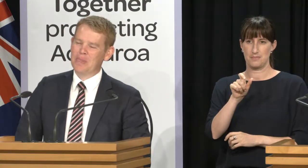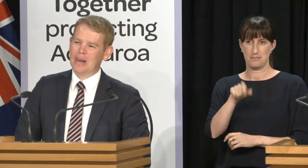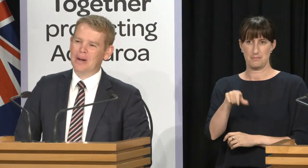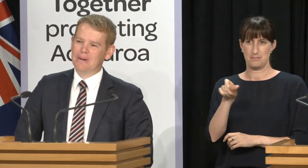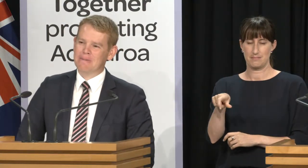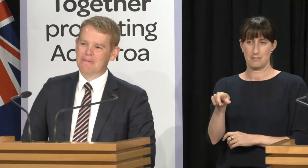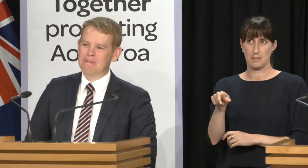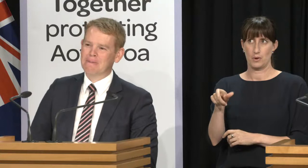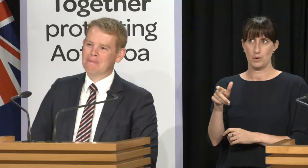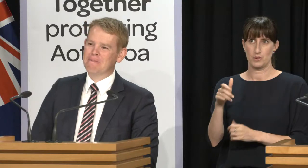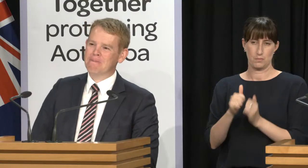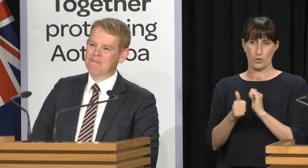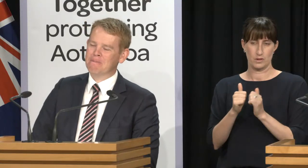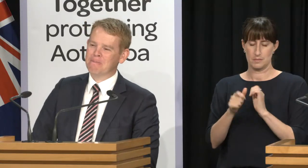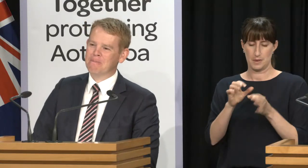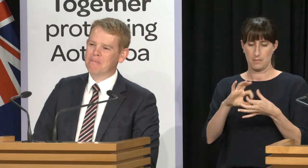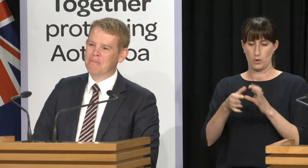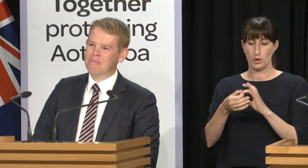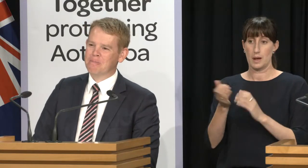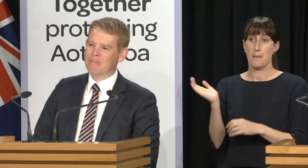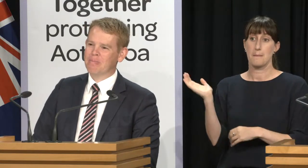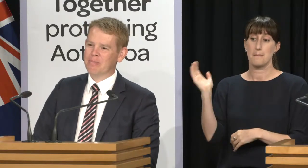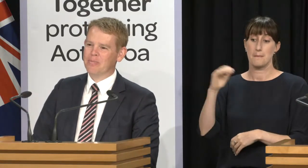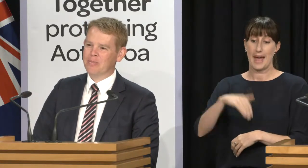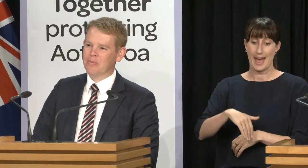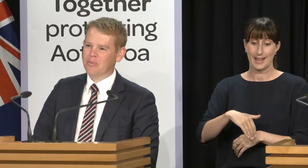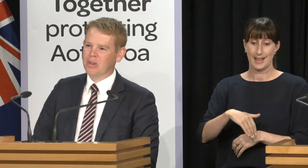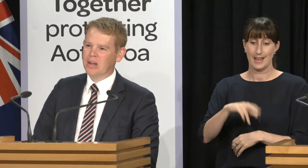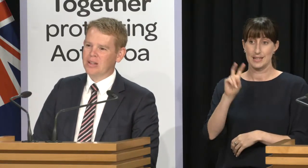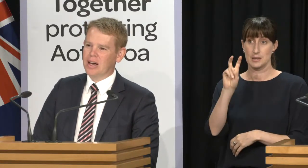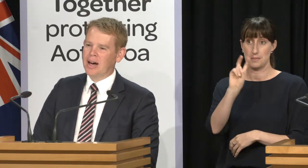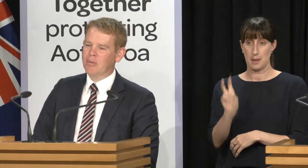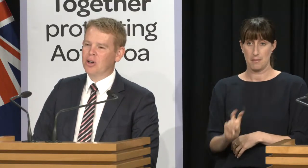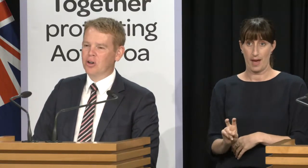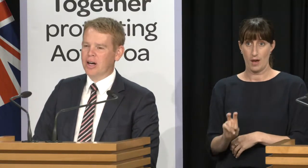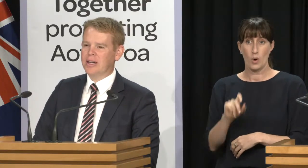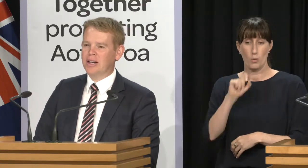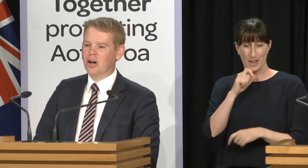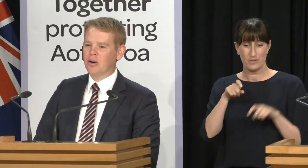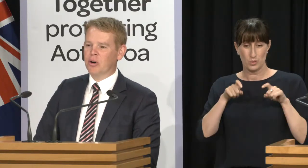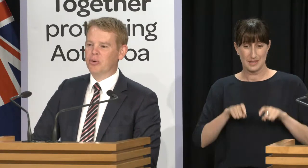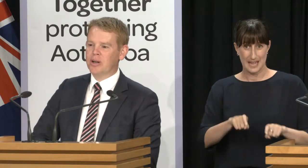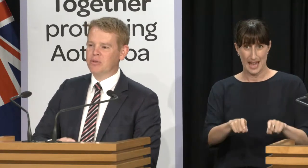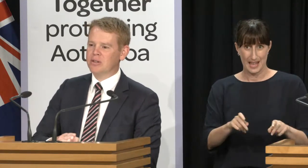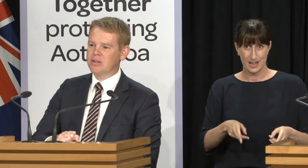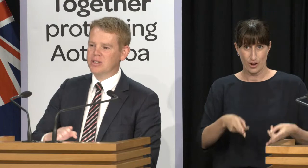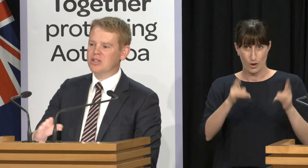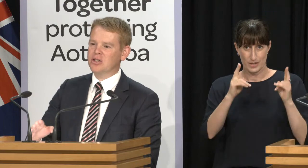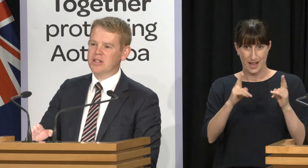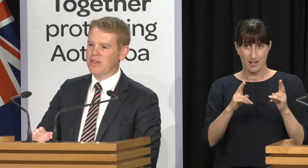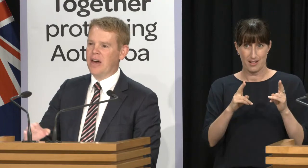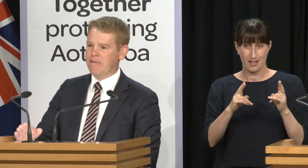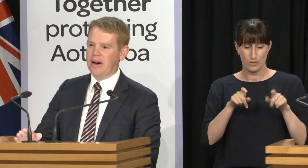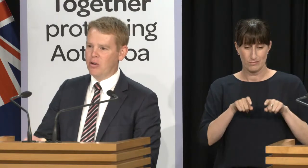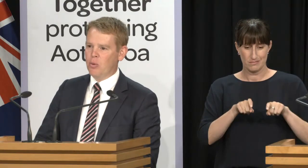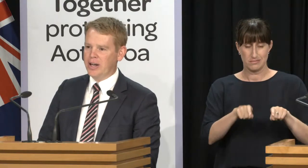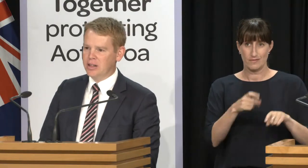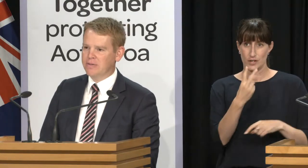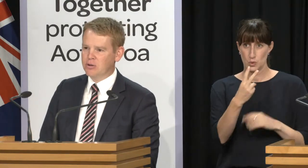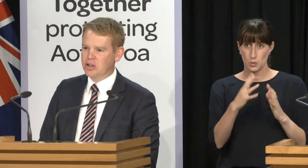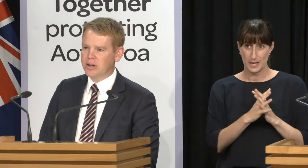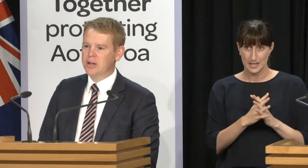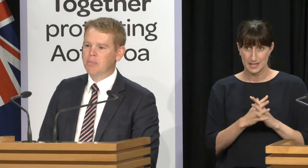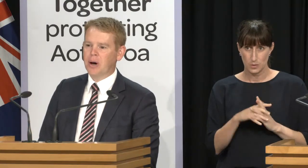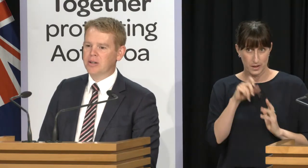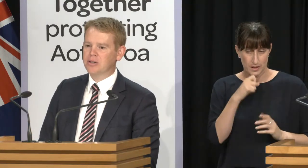back through, say in August, September, they will likely have to go through MIQ. Look, again, I don't want to preempt decisions that are that far away